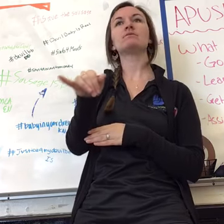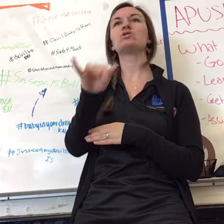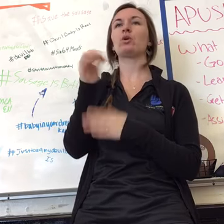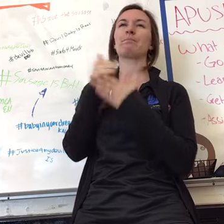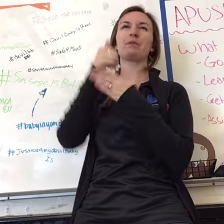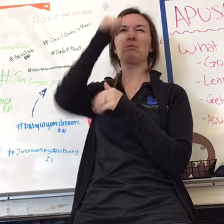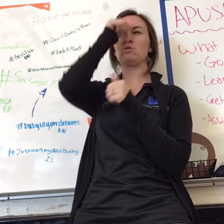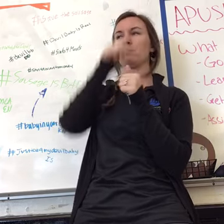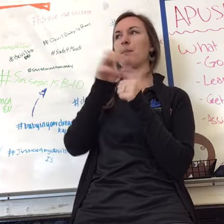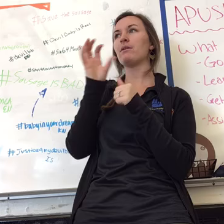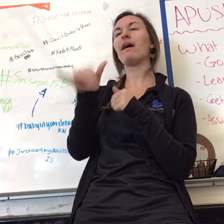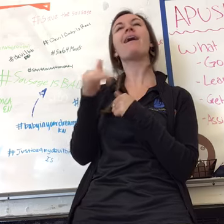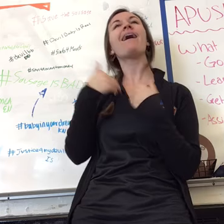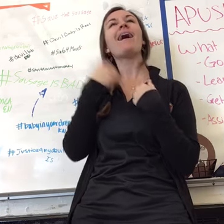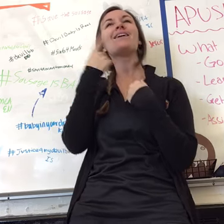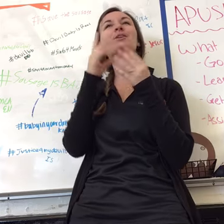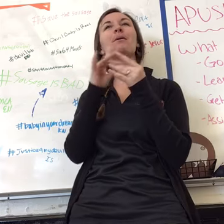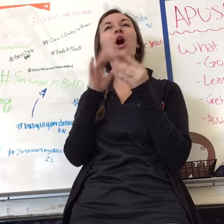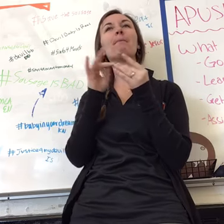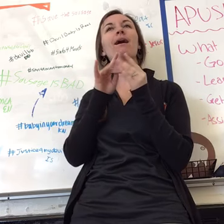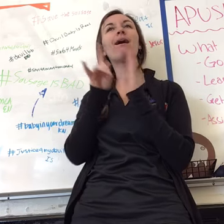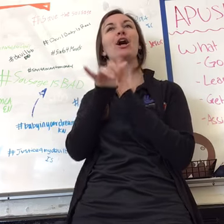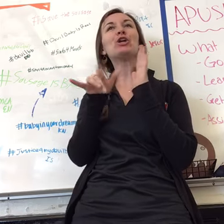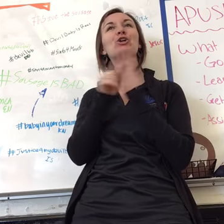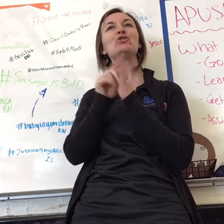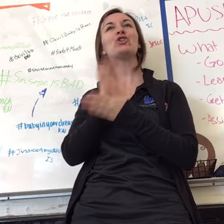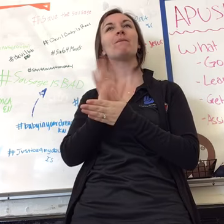on one of the YouTube videos from somebody I didn't even know, and the YouTube video was like a year and a